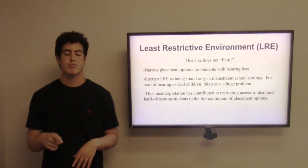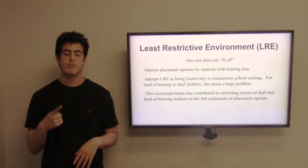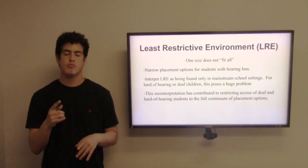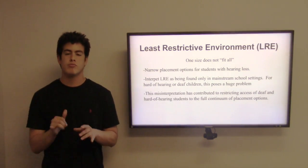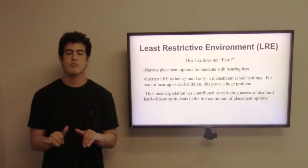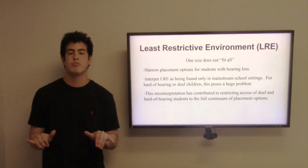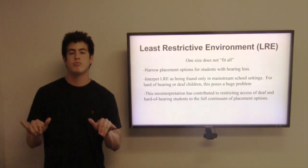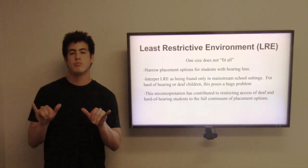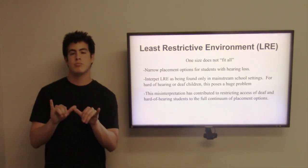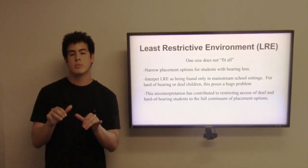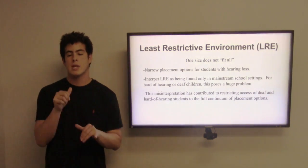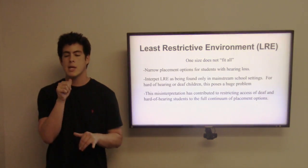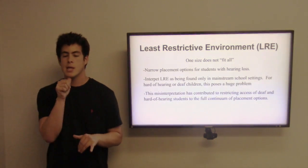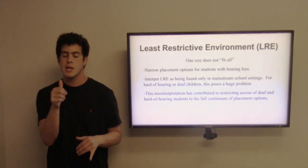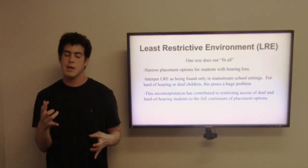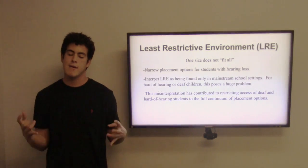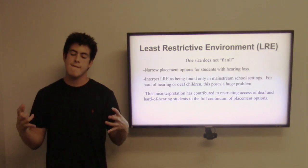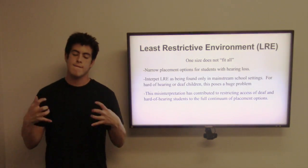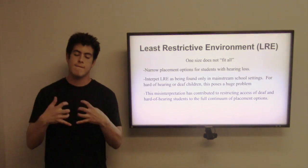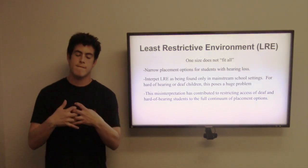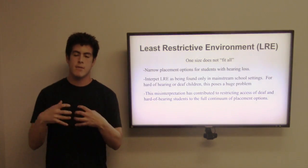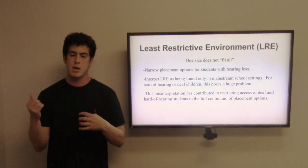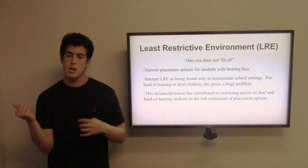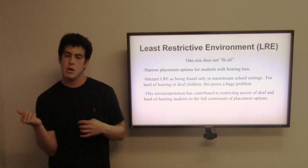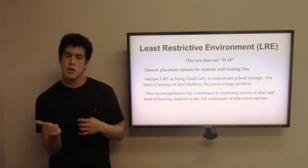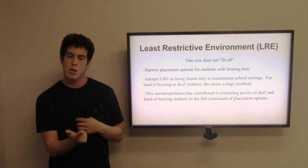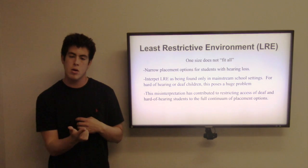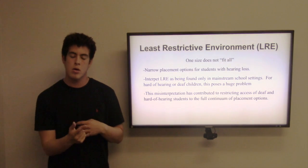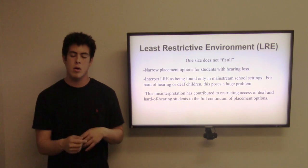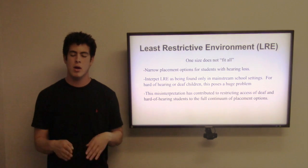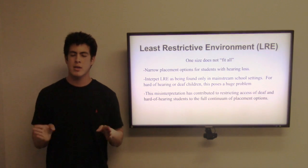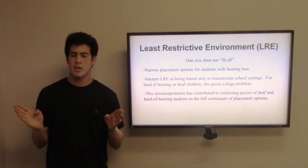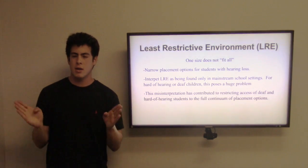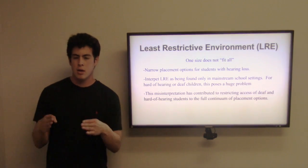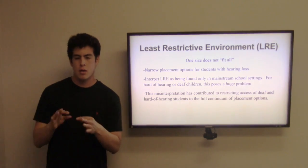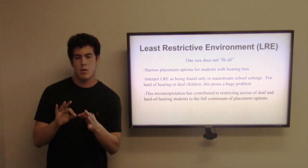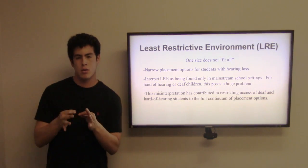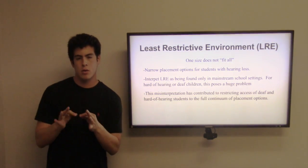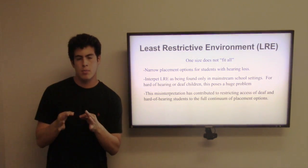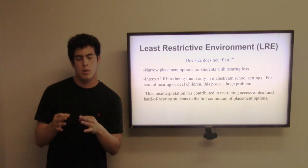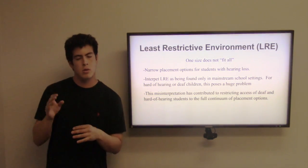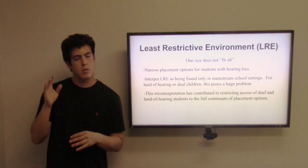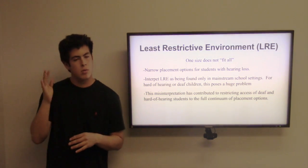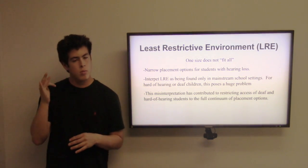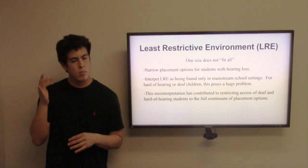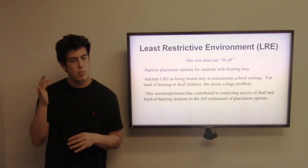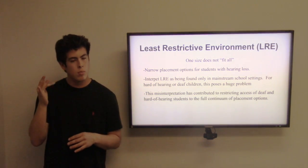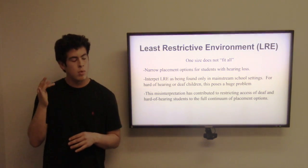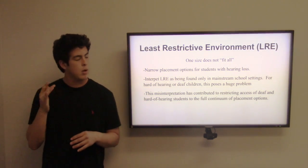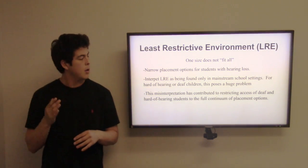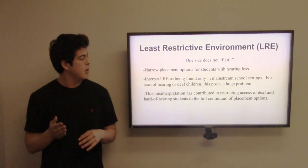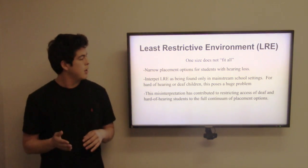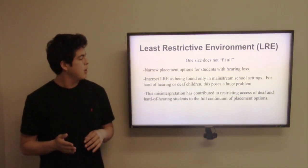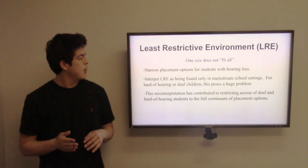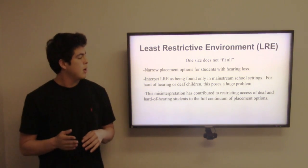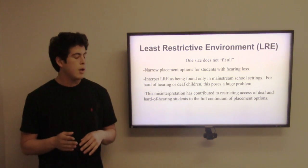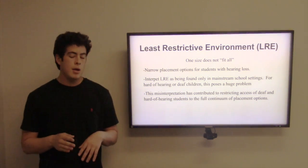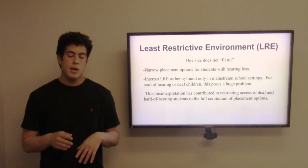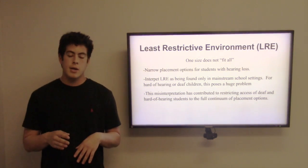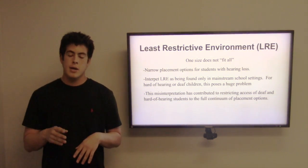This is because one size does not fit all. By that, the least restrictive environment is interpreted